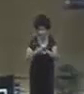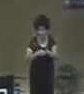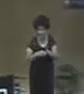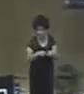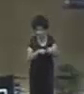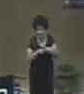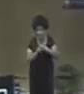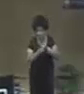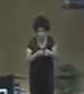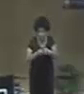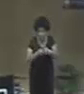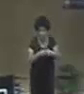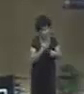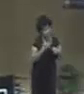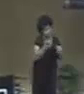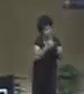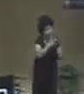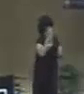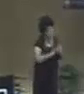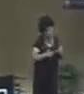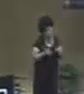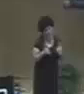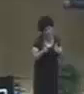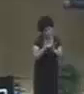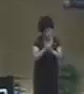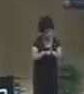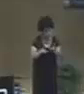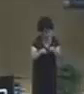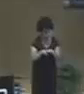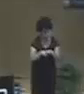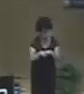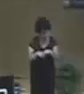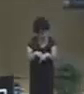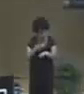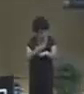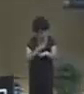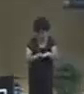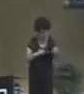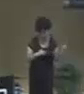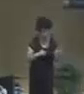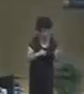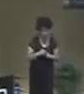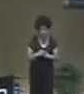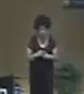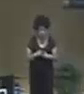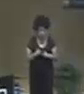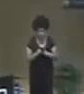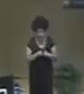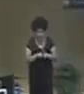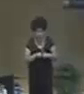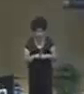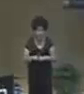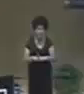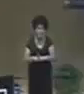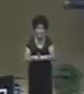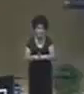course, working with students who are currently in the course. And we pay them a little bit of money for that. And they work with the students